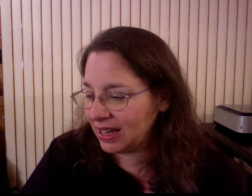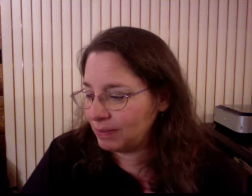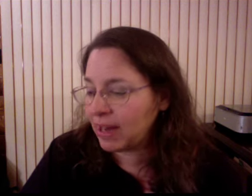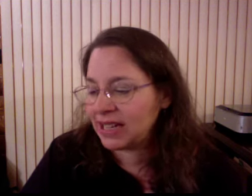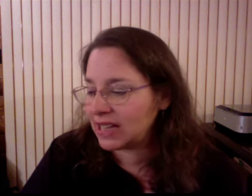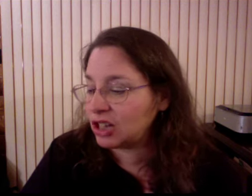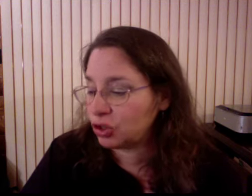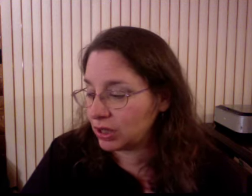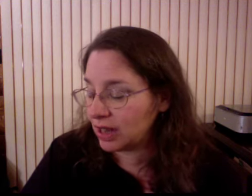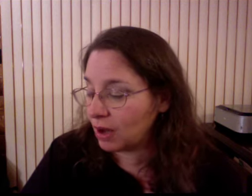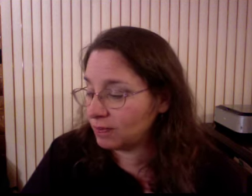many centuries ago.